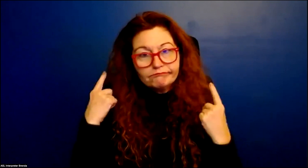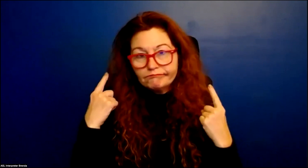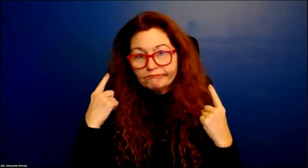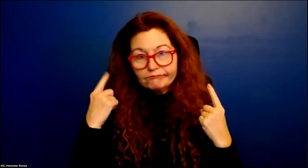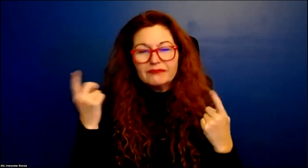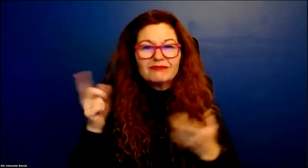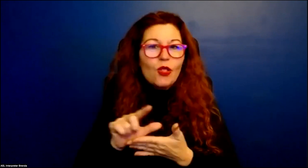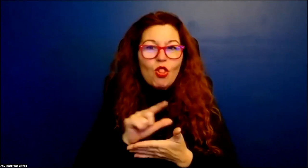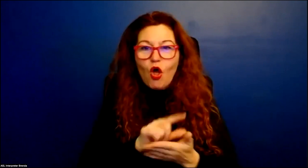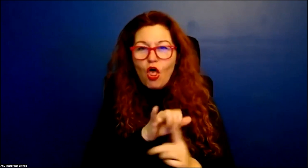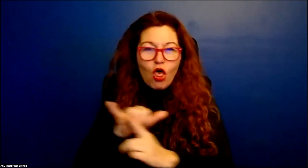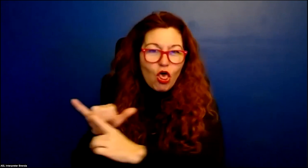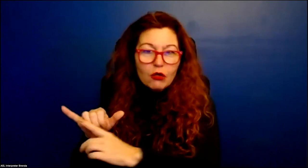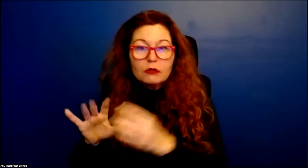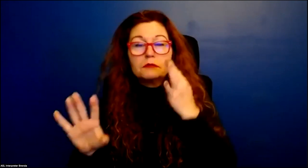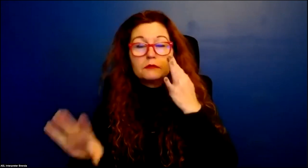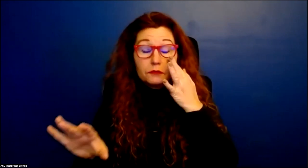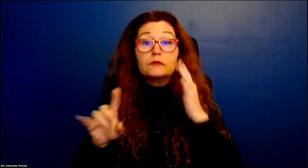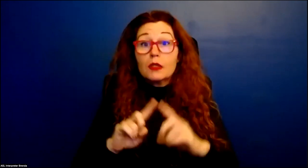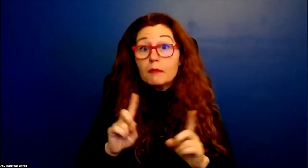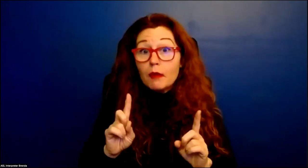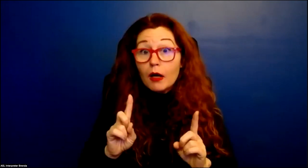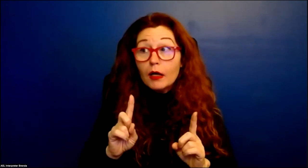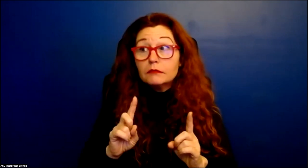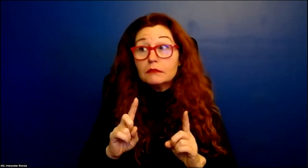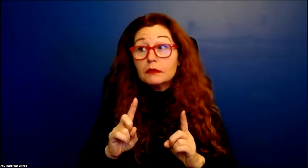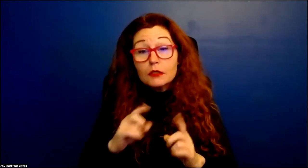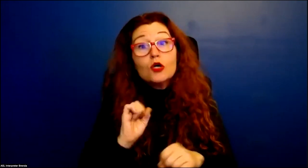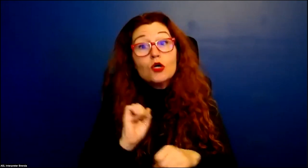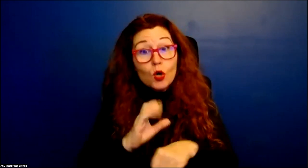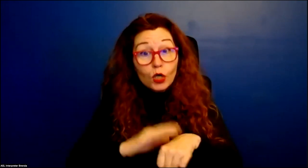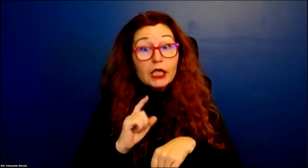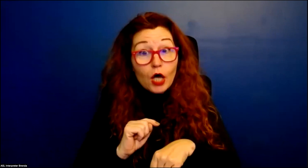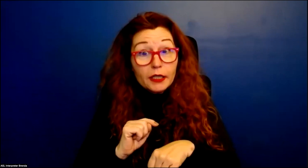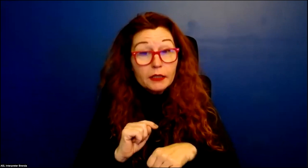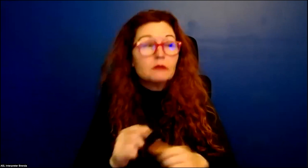the fact that this is pushing forward is a really important and great thing.